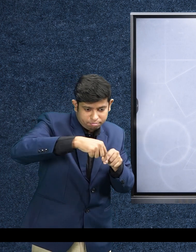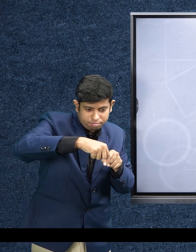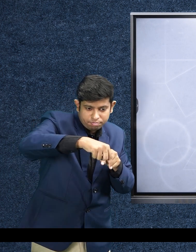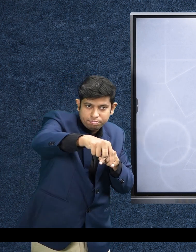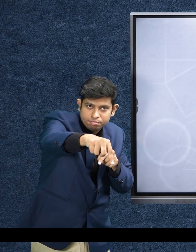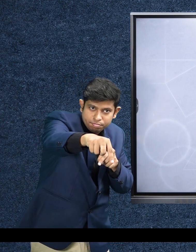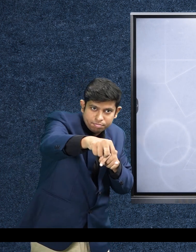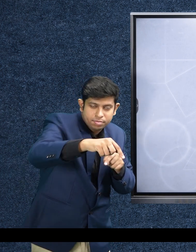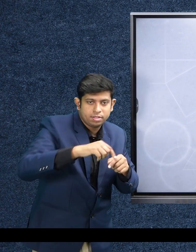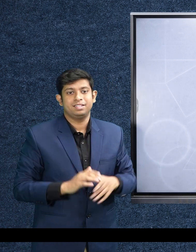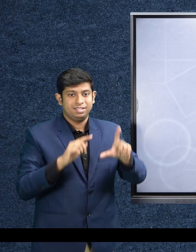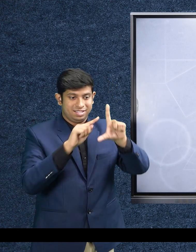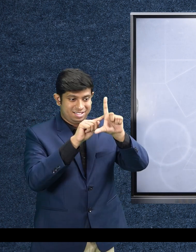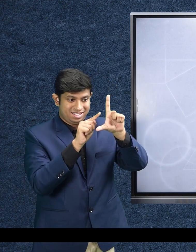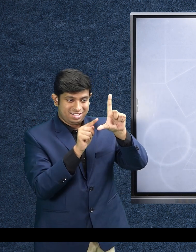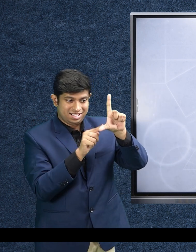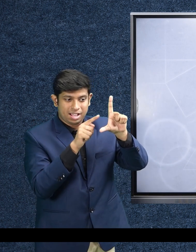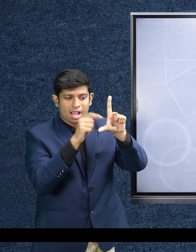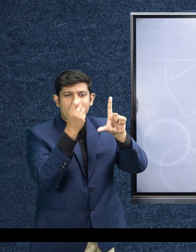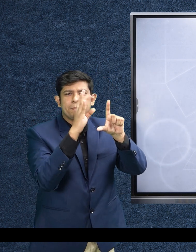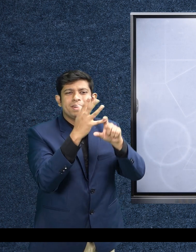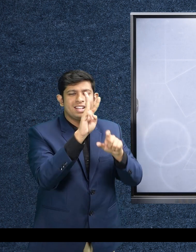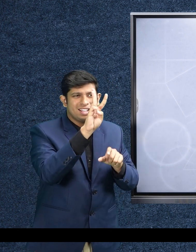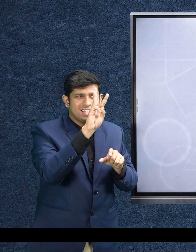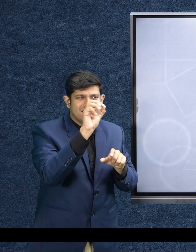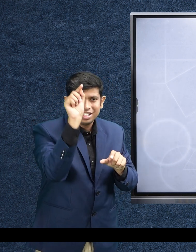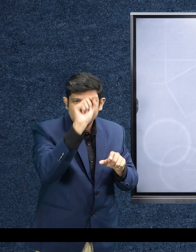distance, angle measurement,